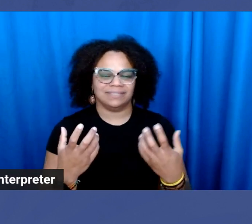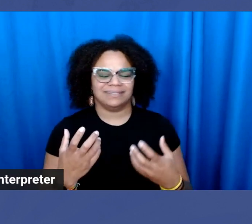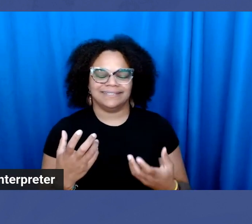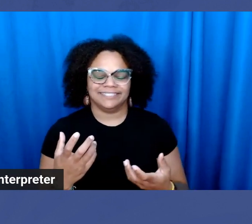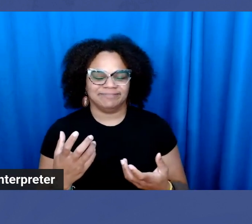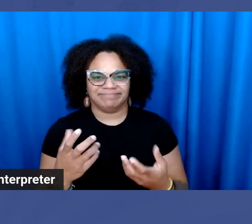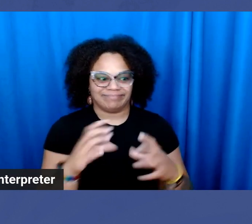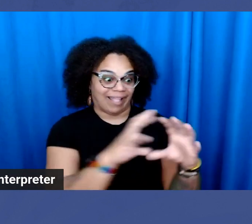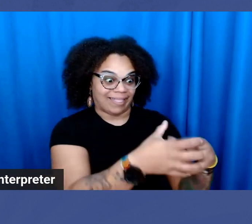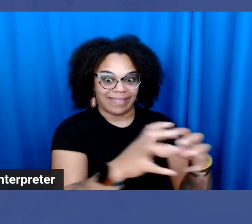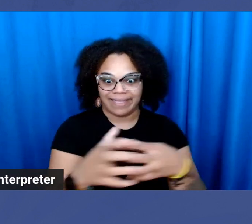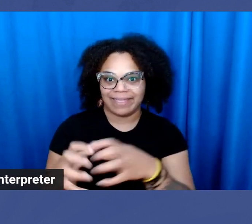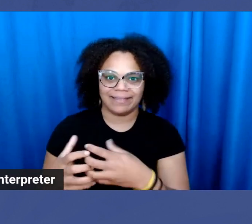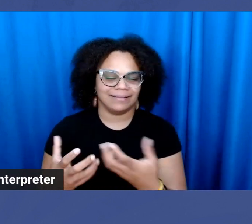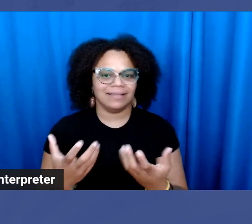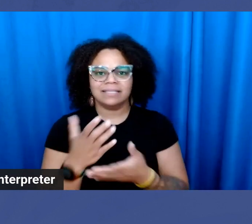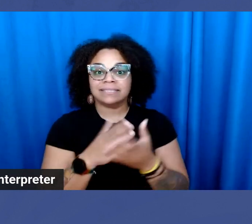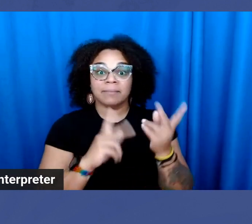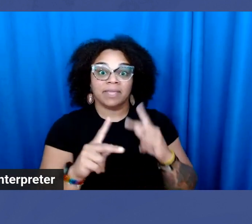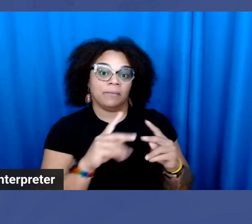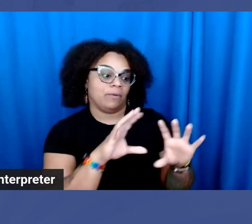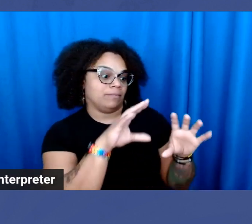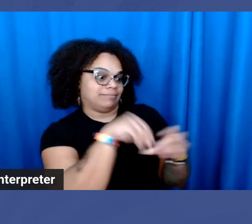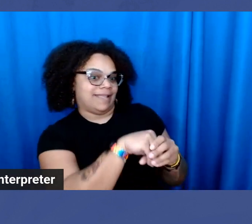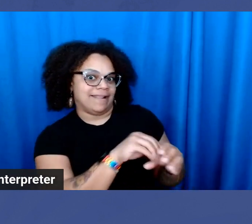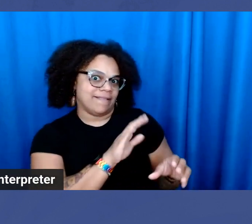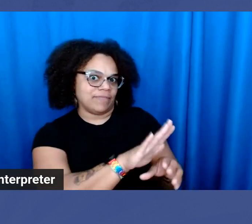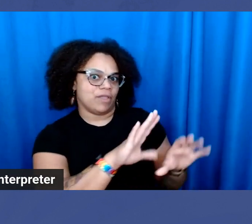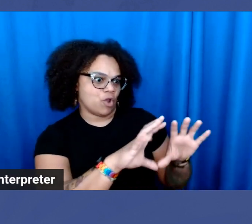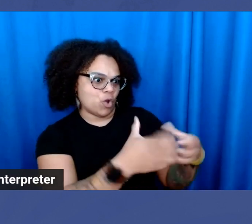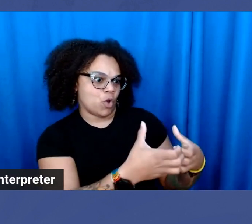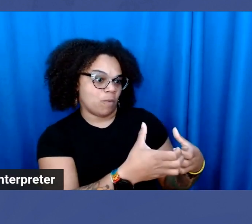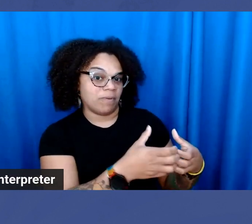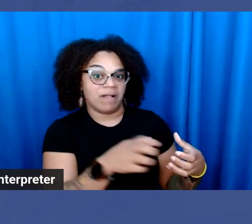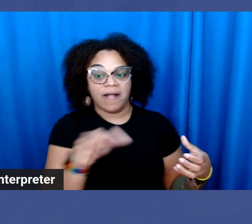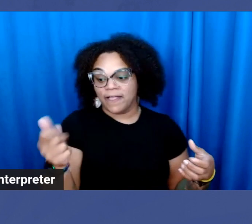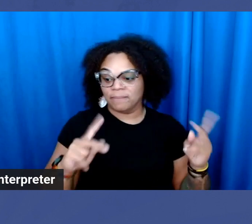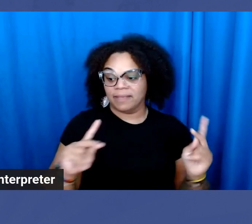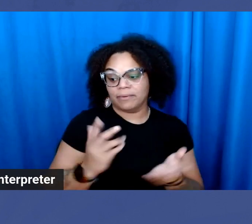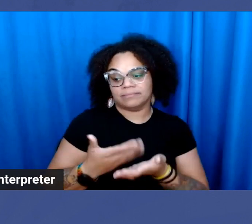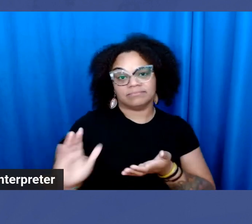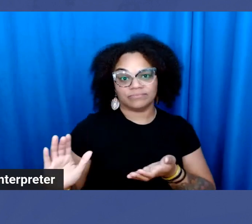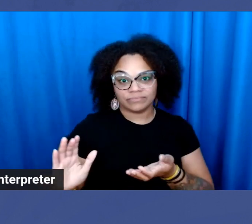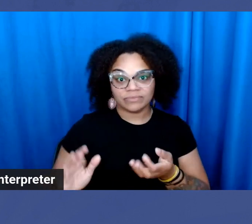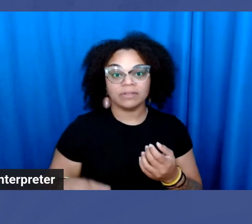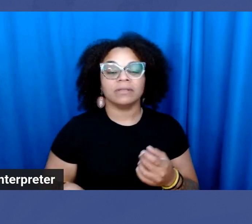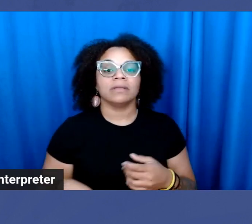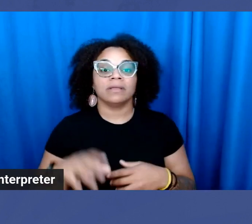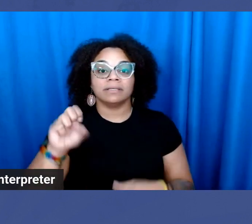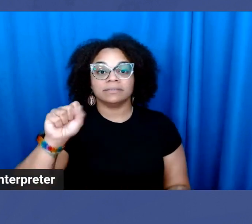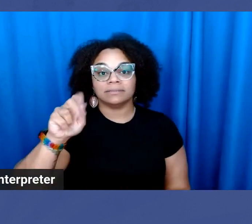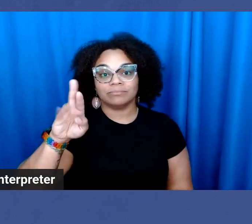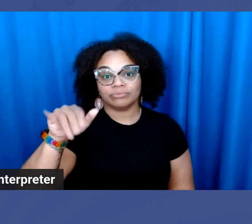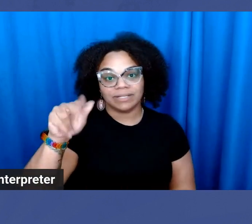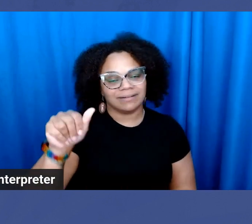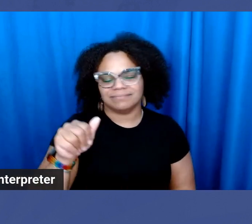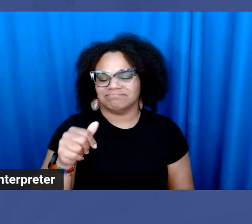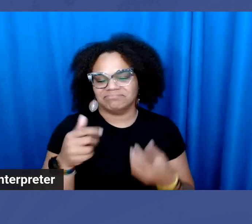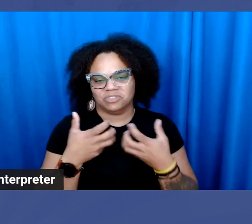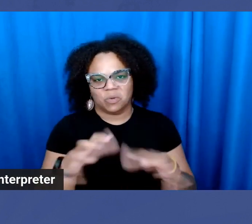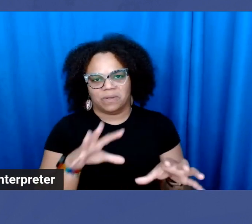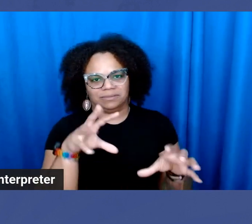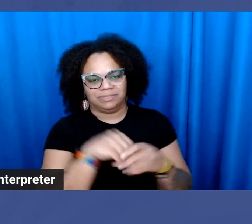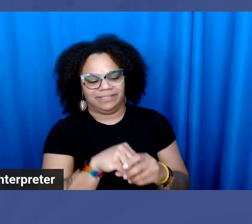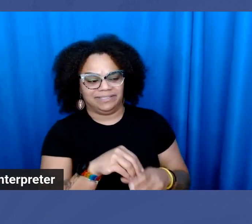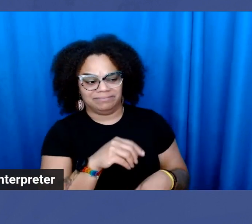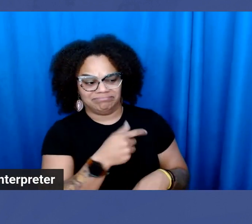certain groups, and people were excluded. Sabrina herself did not want to be part of any group, but she also